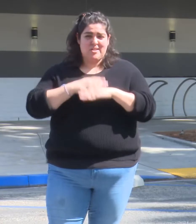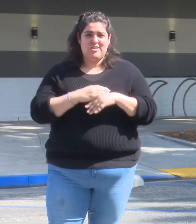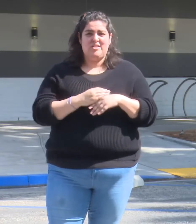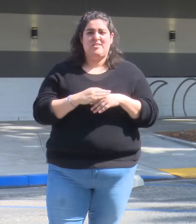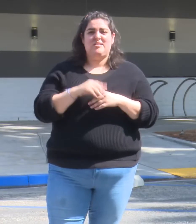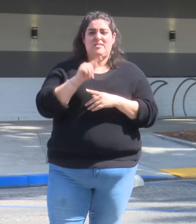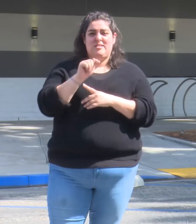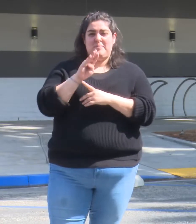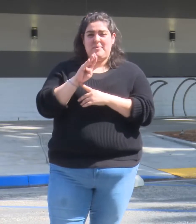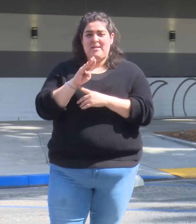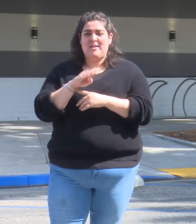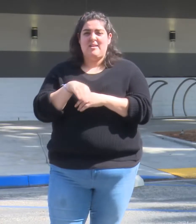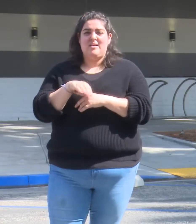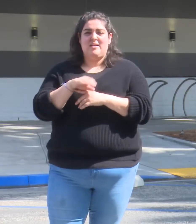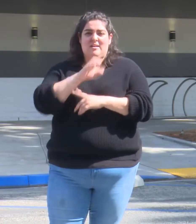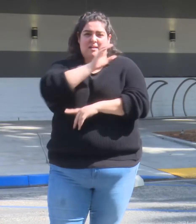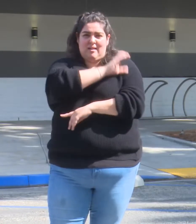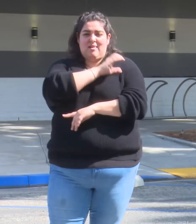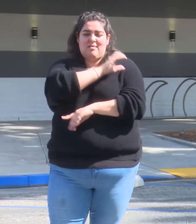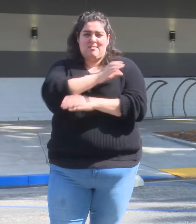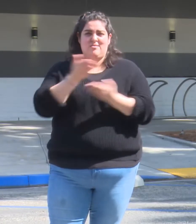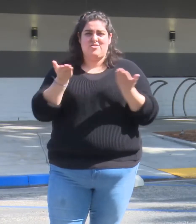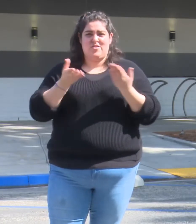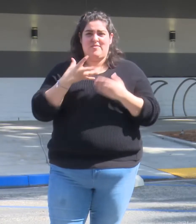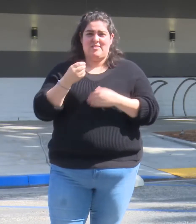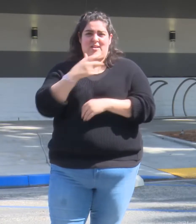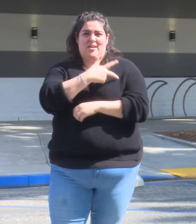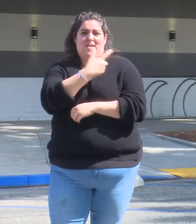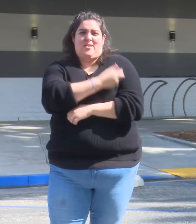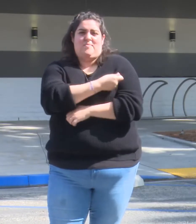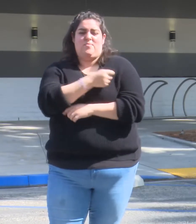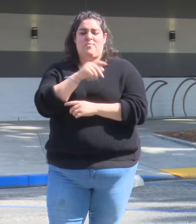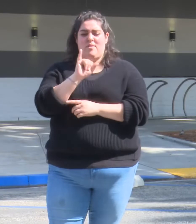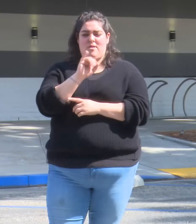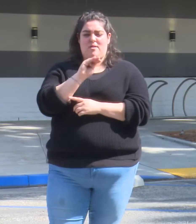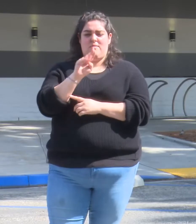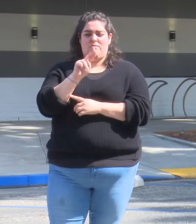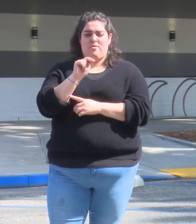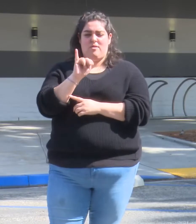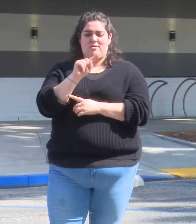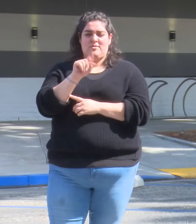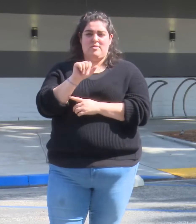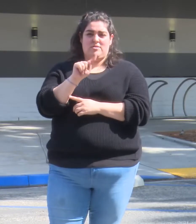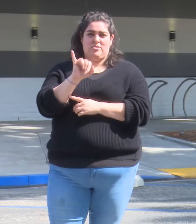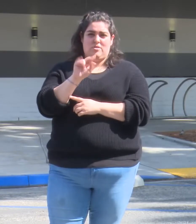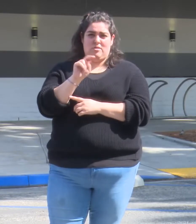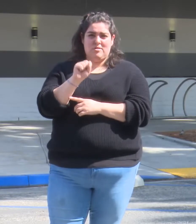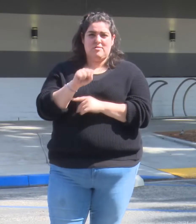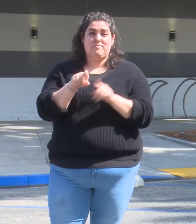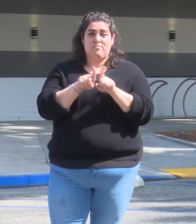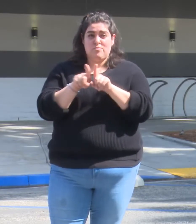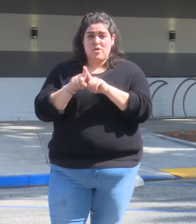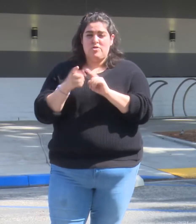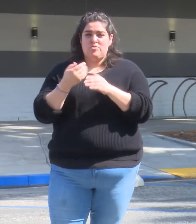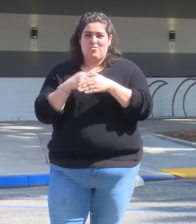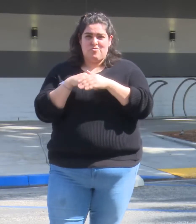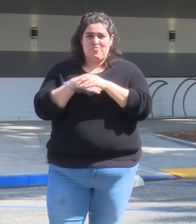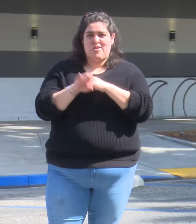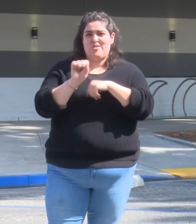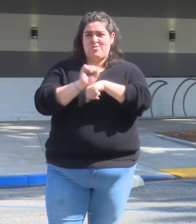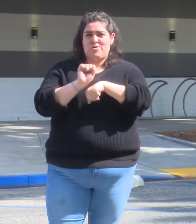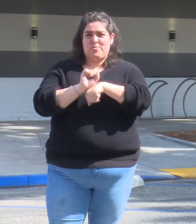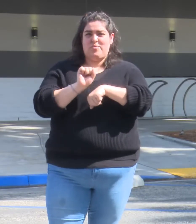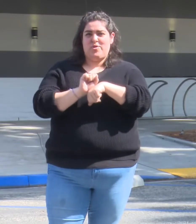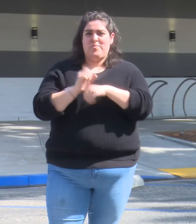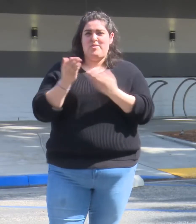clinical services, and immunizations for North Long Beach. Other important services include our reentry employment services in